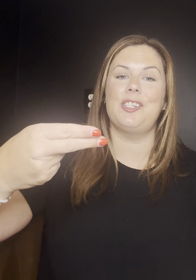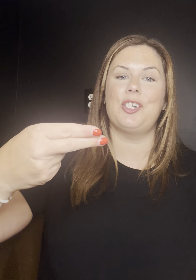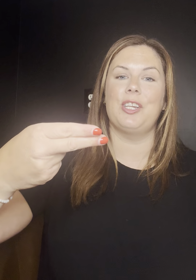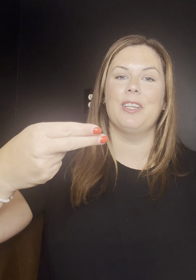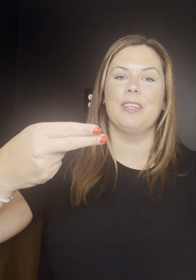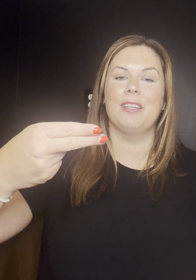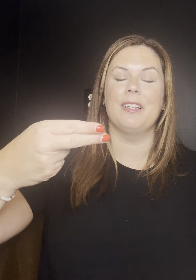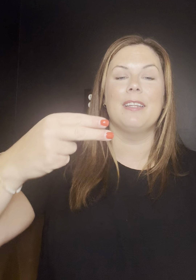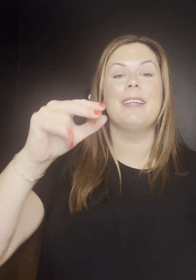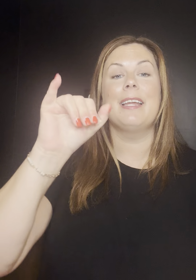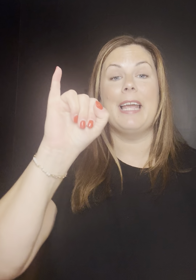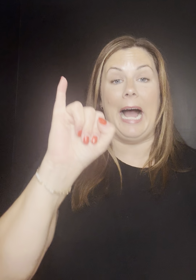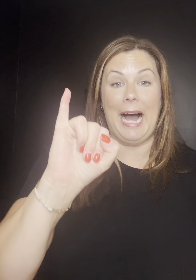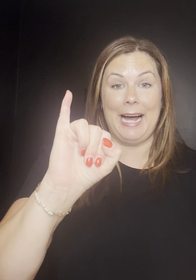H, I,